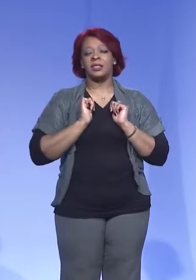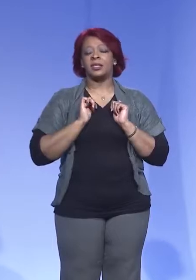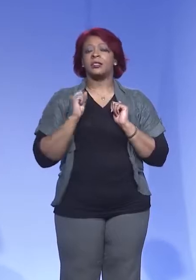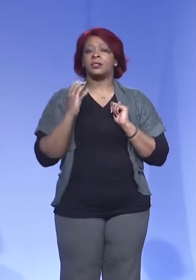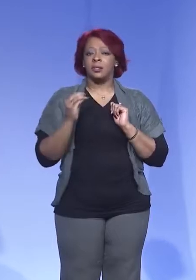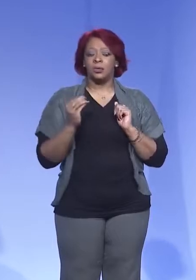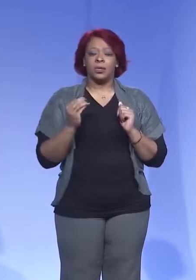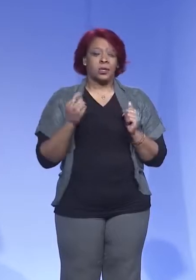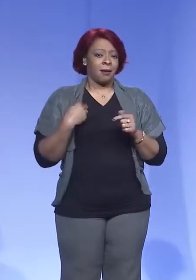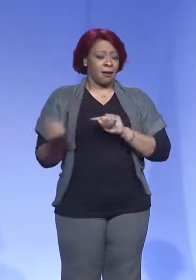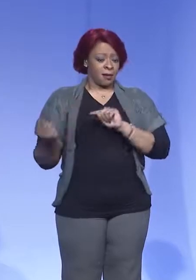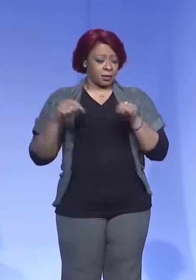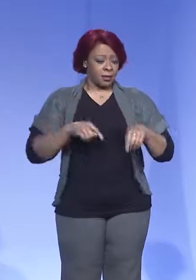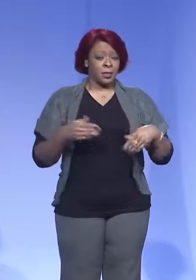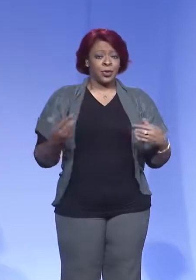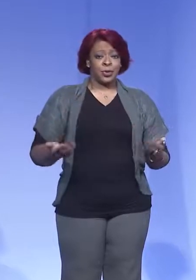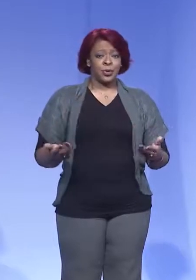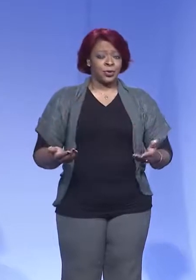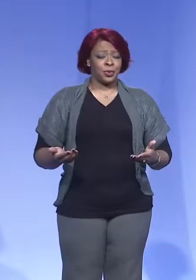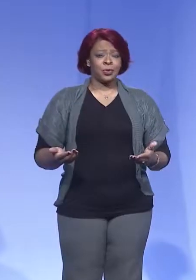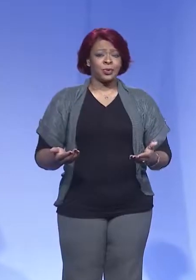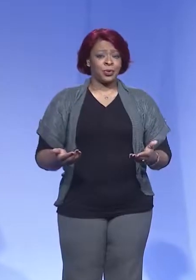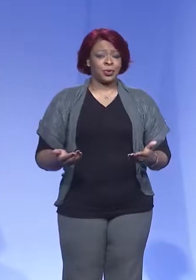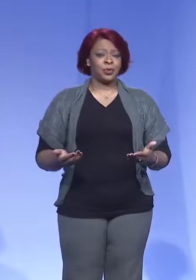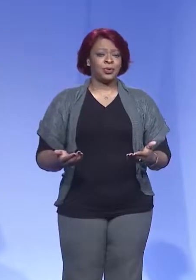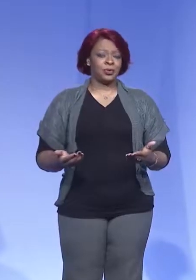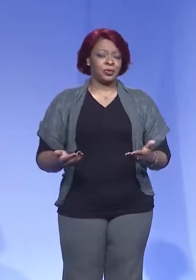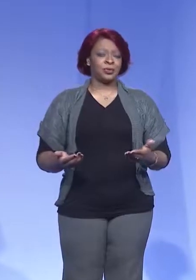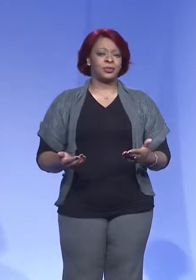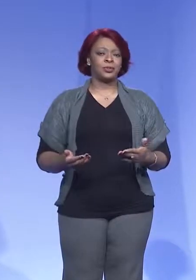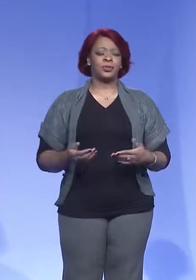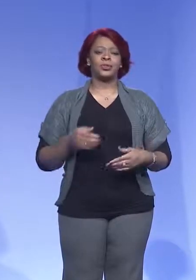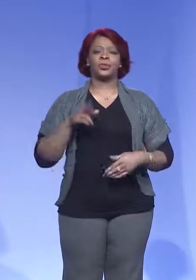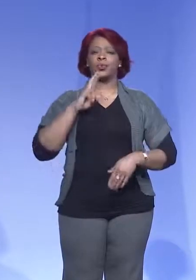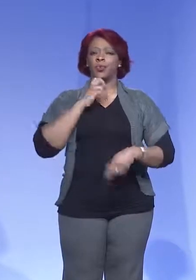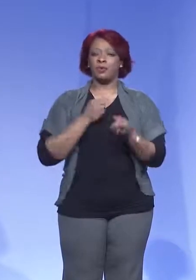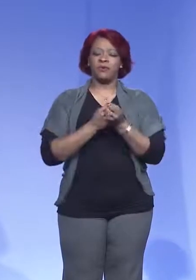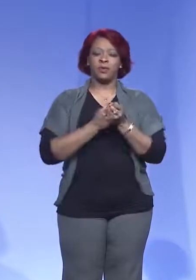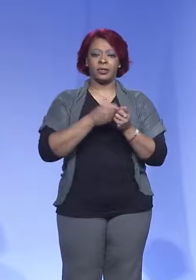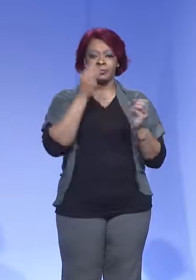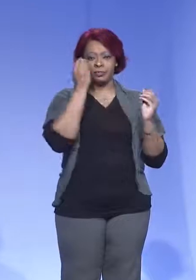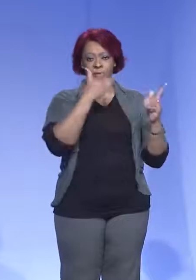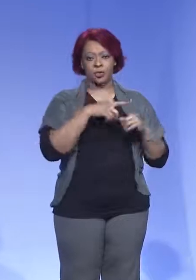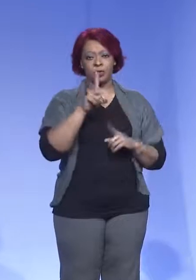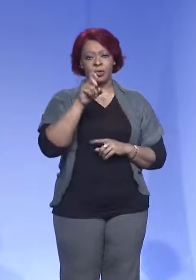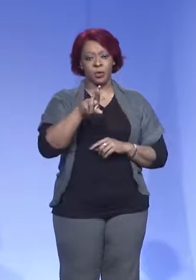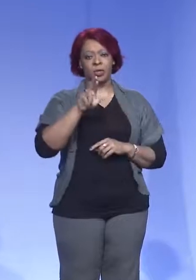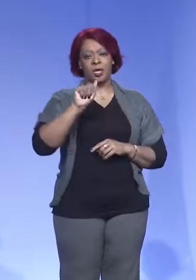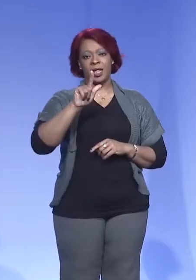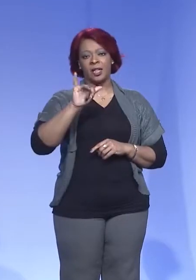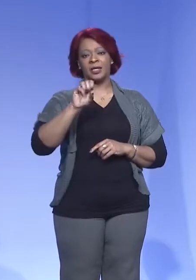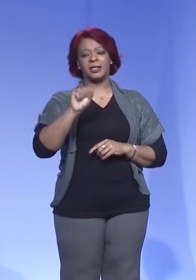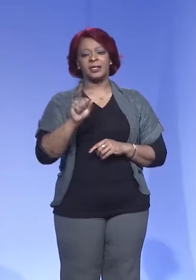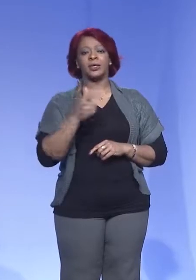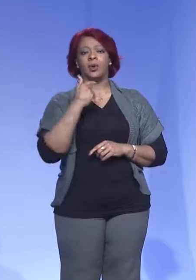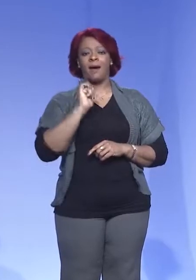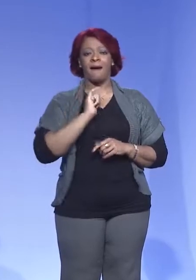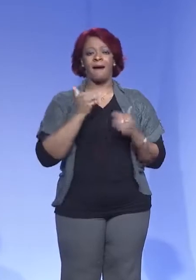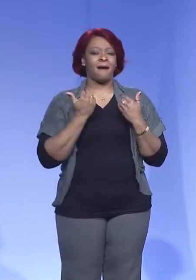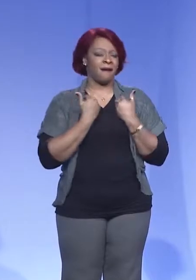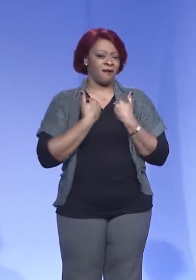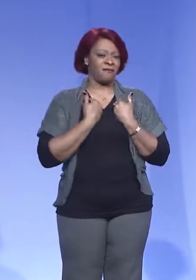I just came to here to reaffirm to Dr. Alisa, with whom I